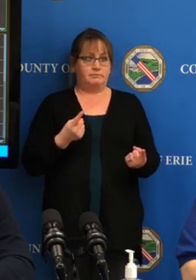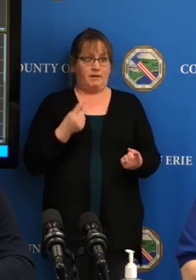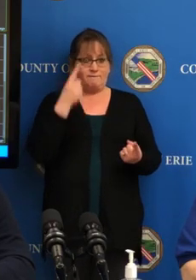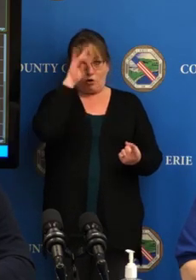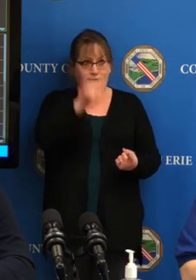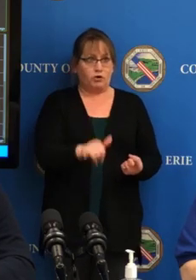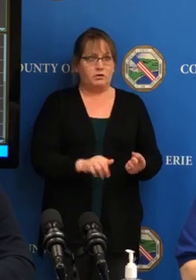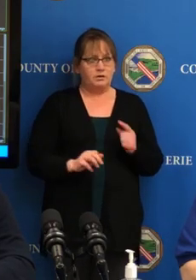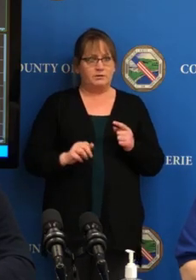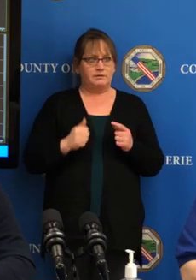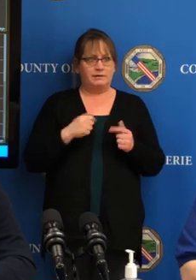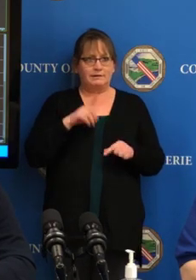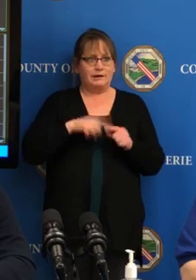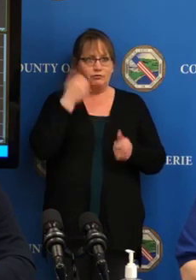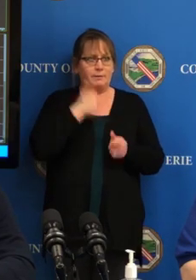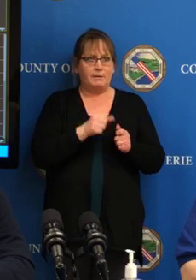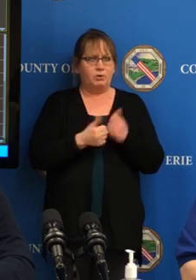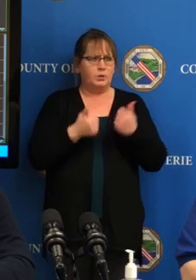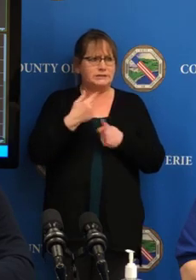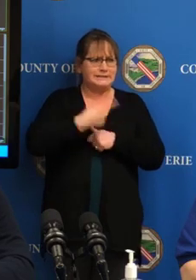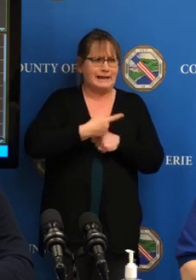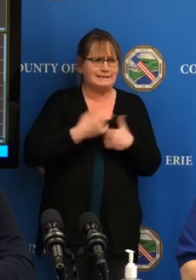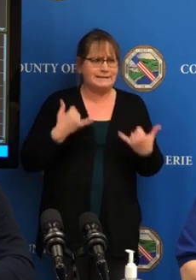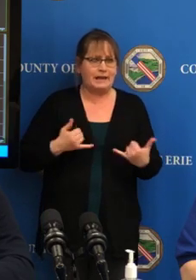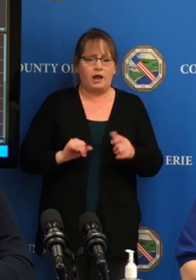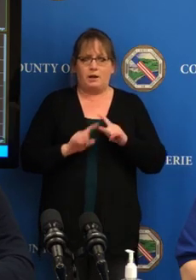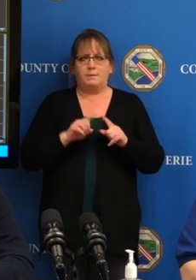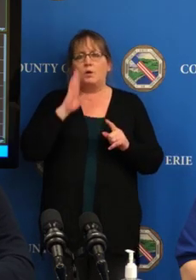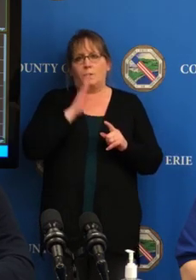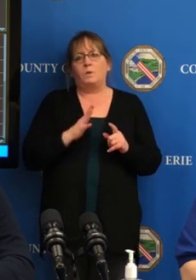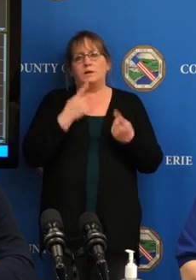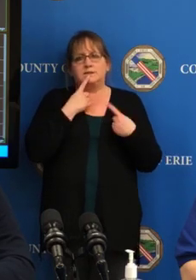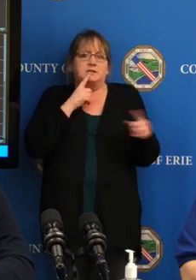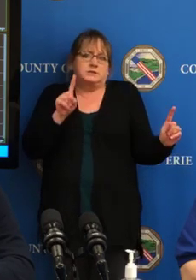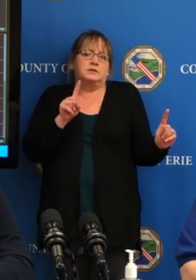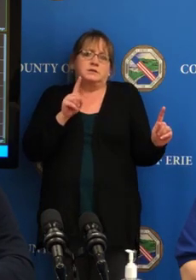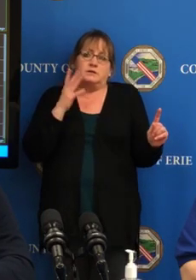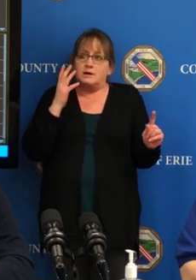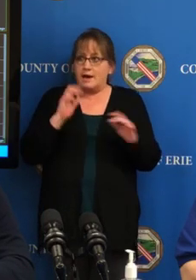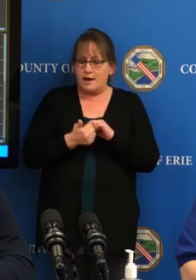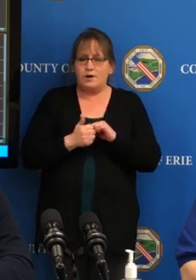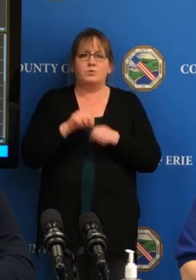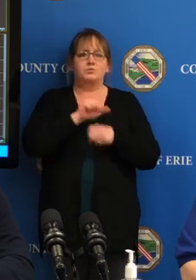track of what day it is, but we're going to get through this by working together, and